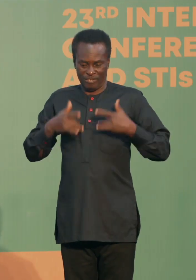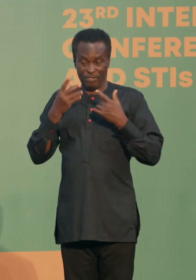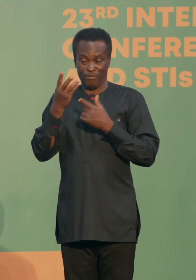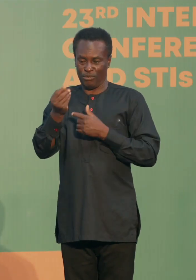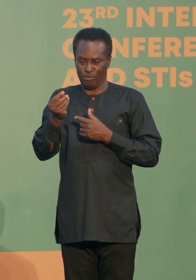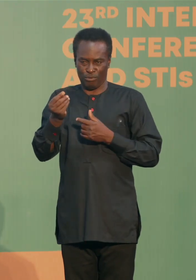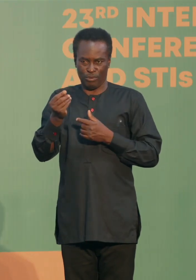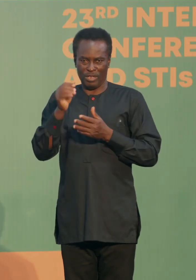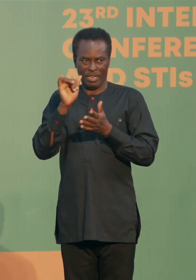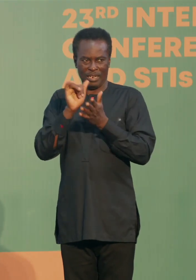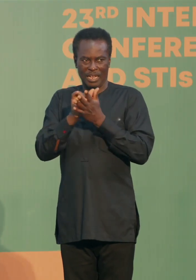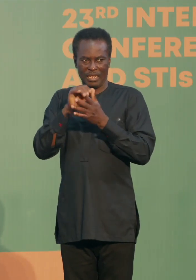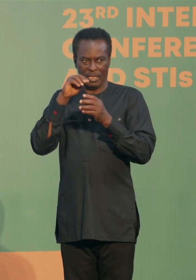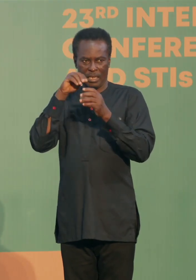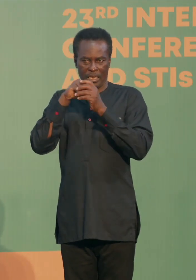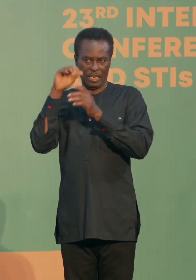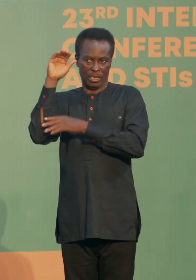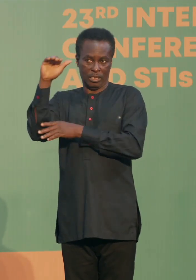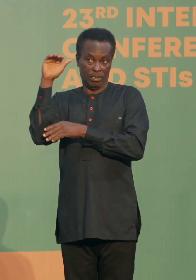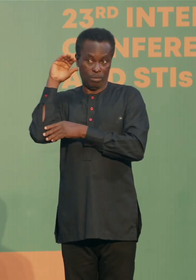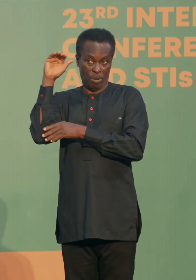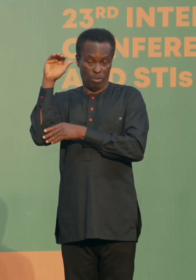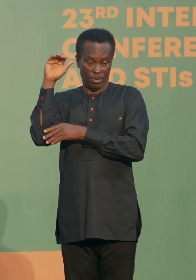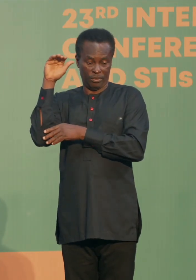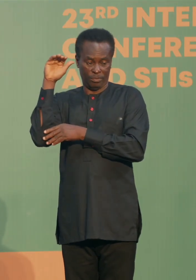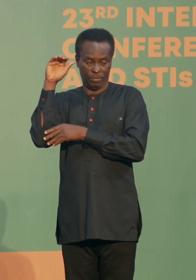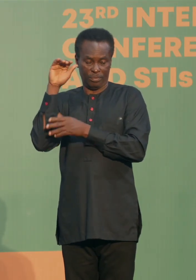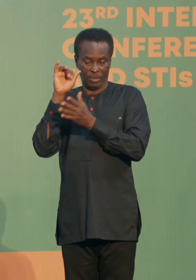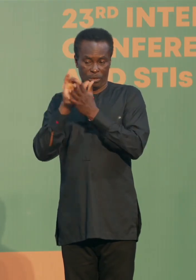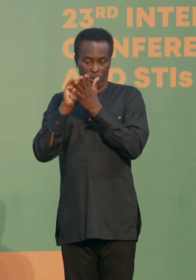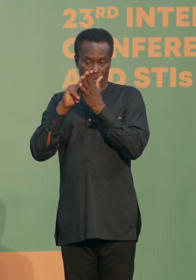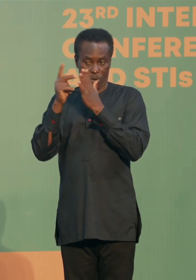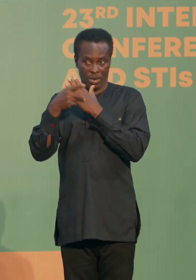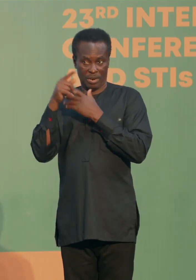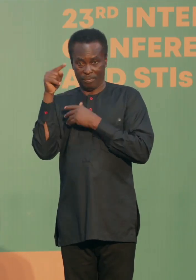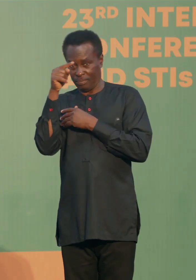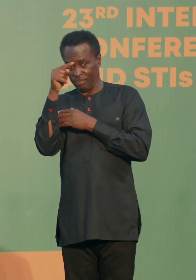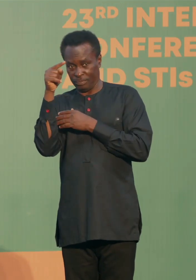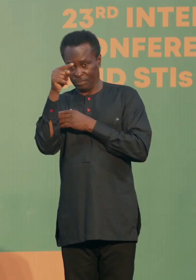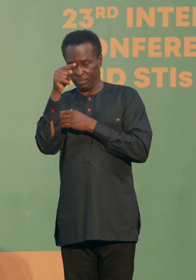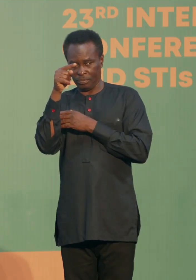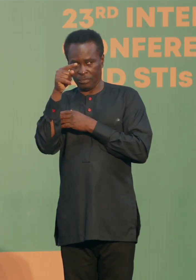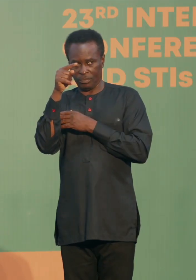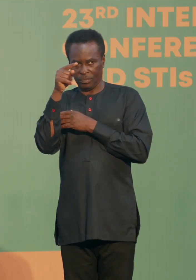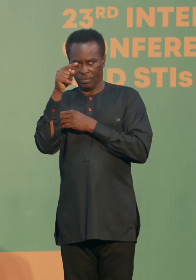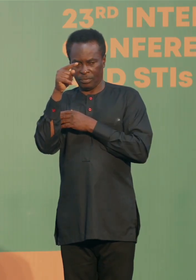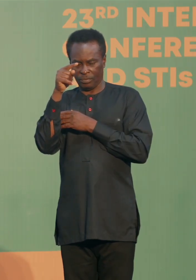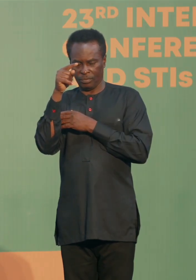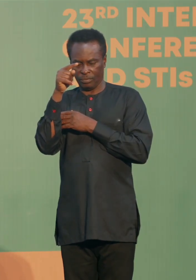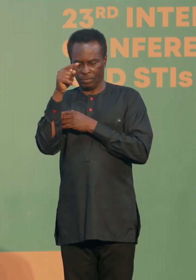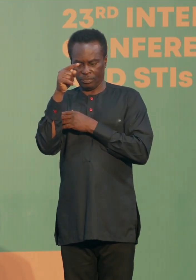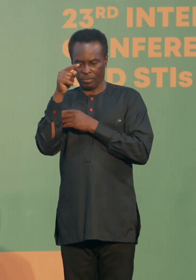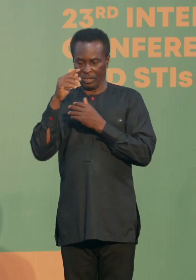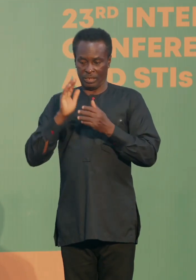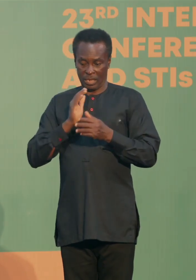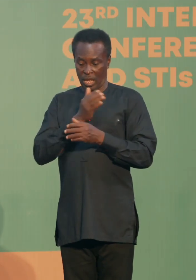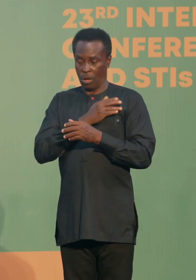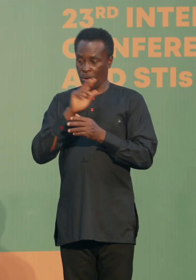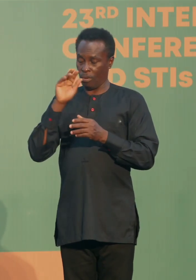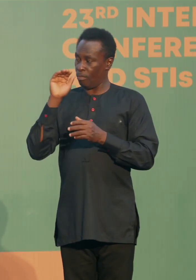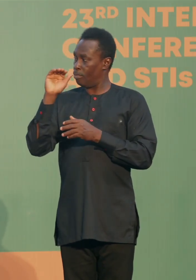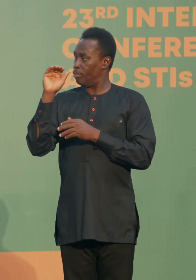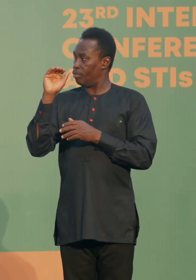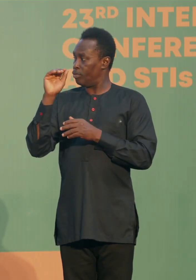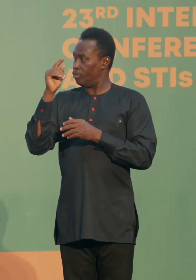chairing in Zimbabwe the HPV vaccine program, and you can see Zimbabwe on the map there. Our program has been